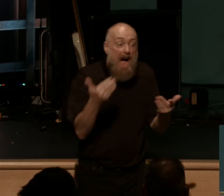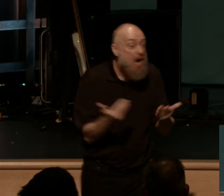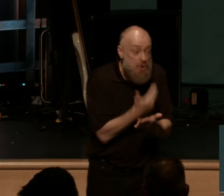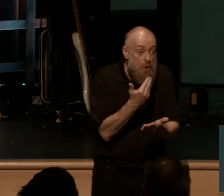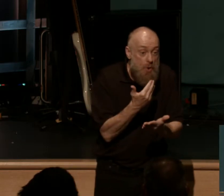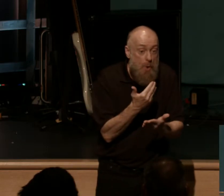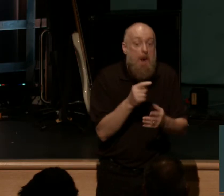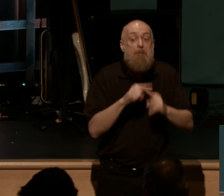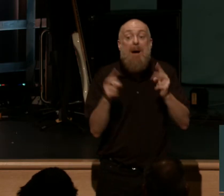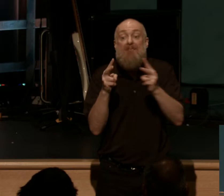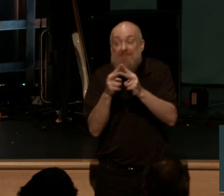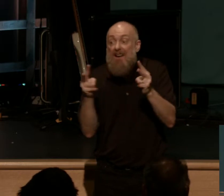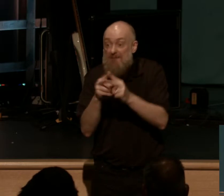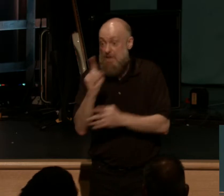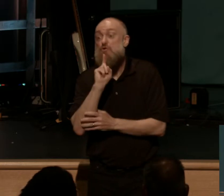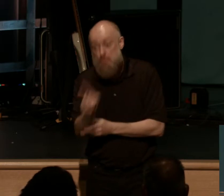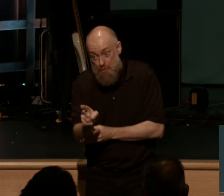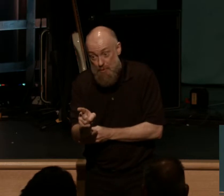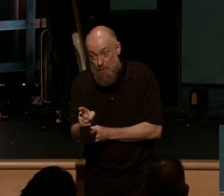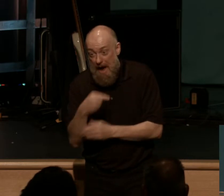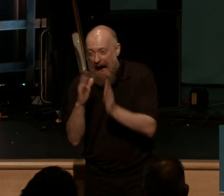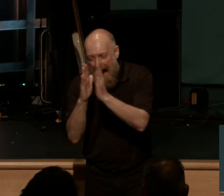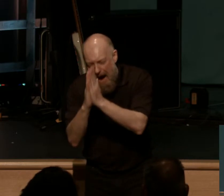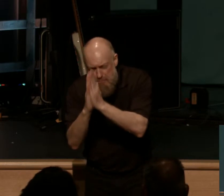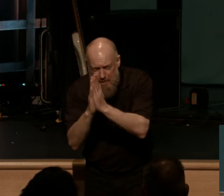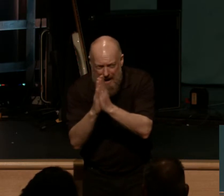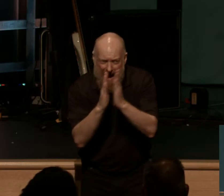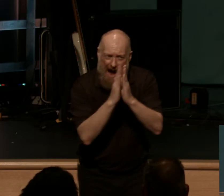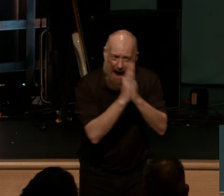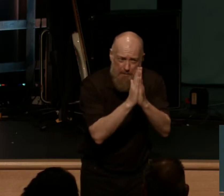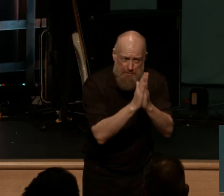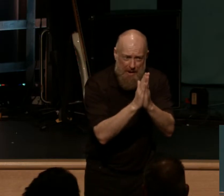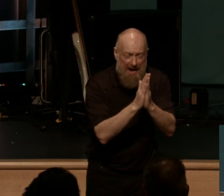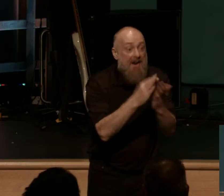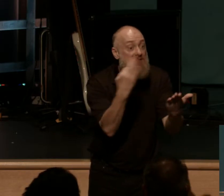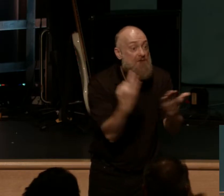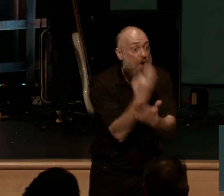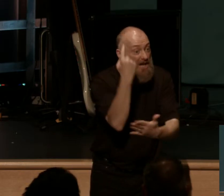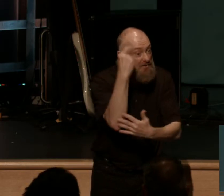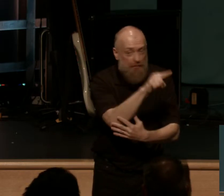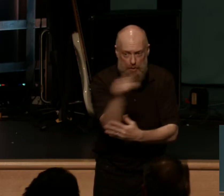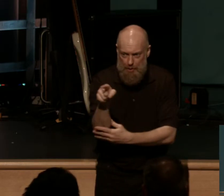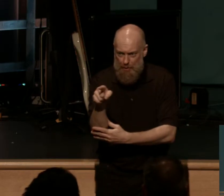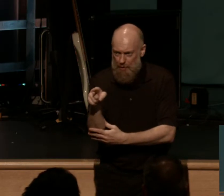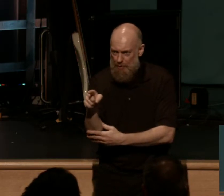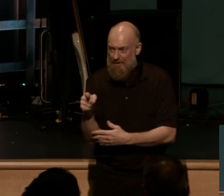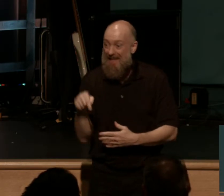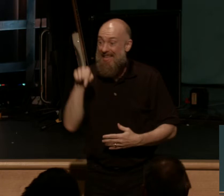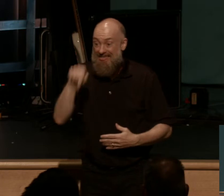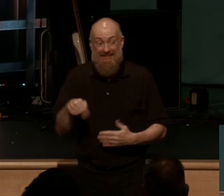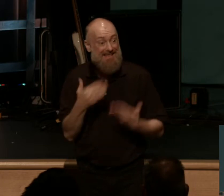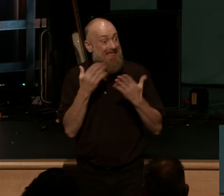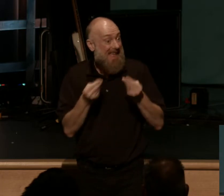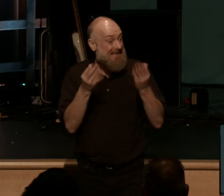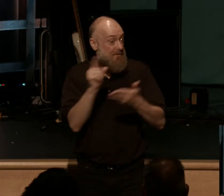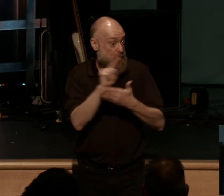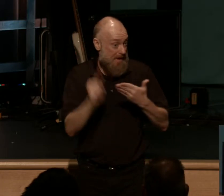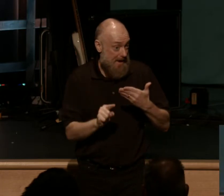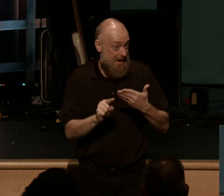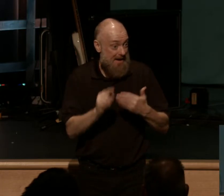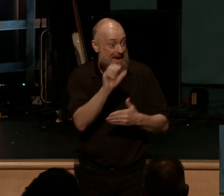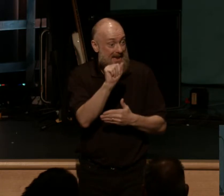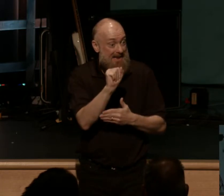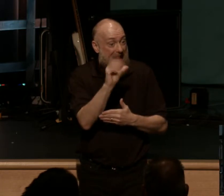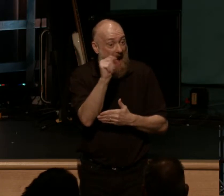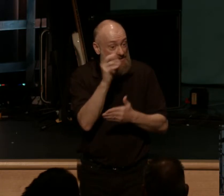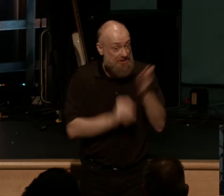it's very, very true, and I'm praying will be very, very fresh for you this Thanksgiving weekend. Acts 2,